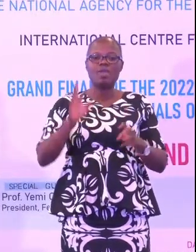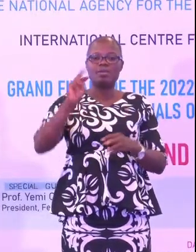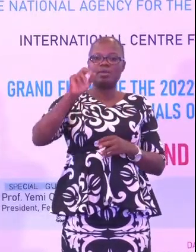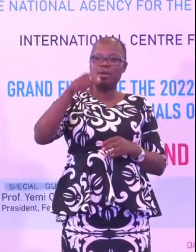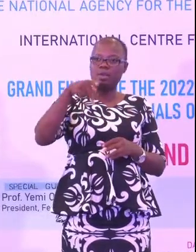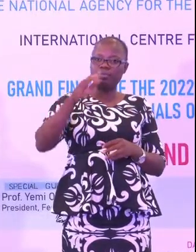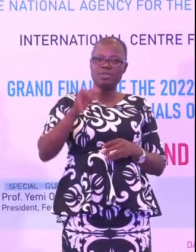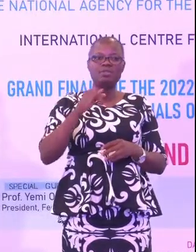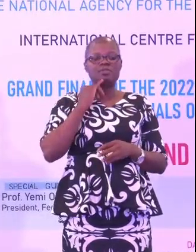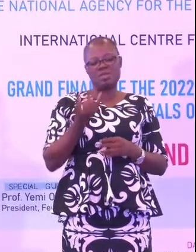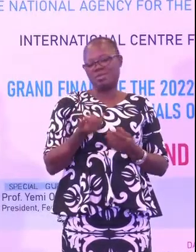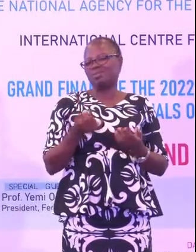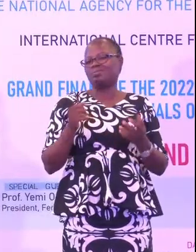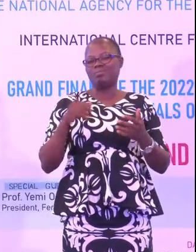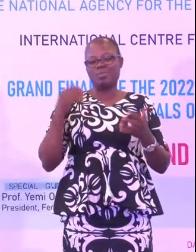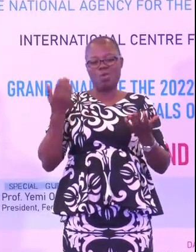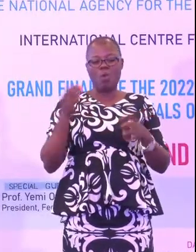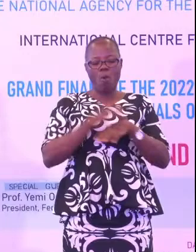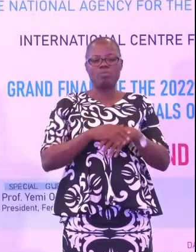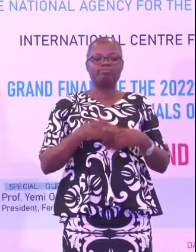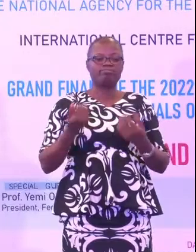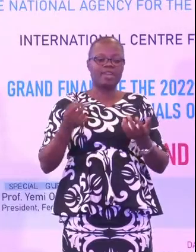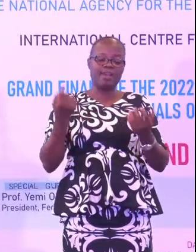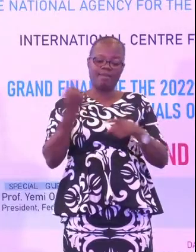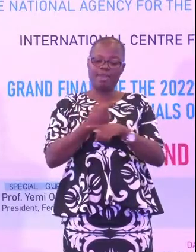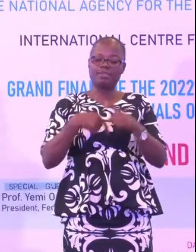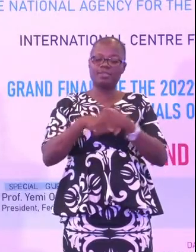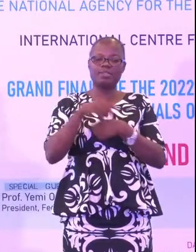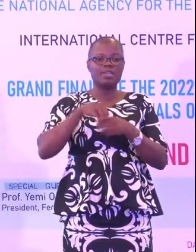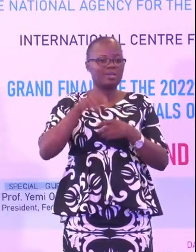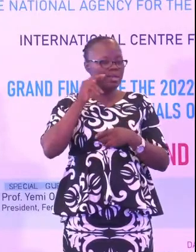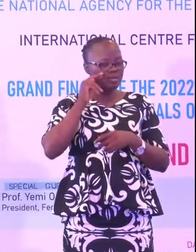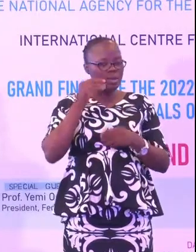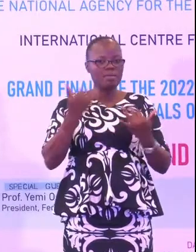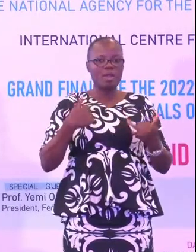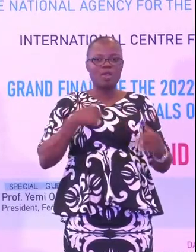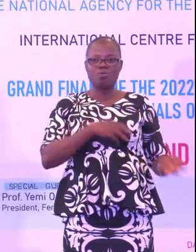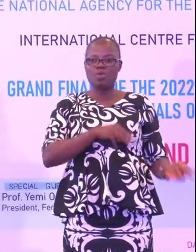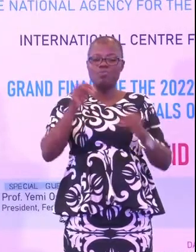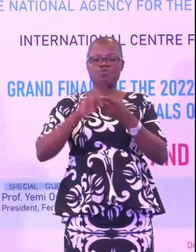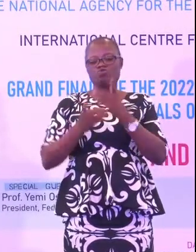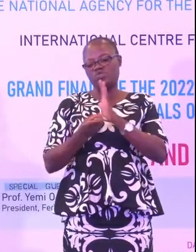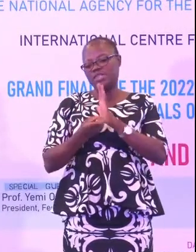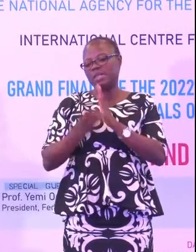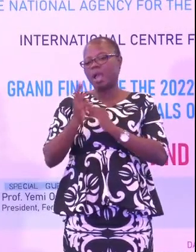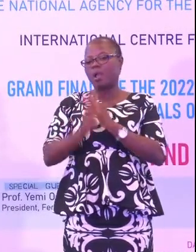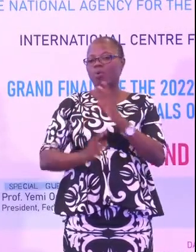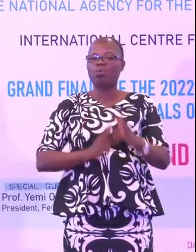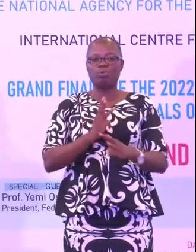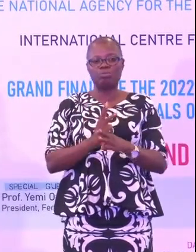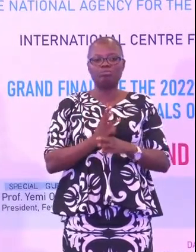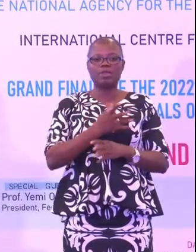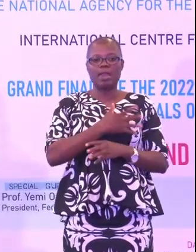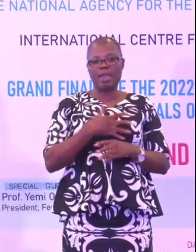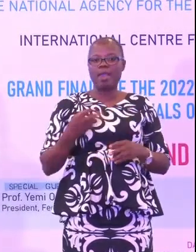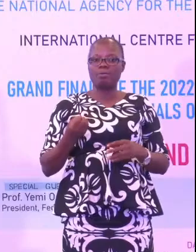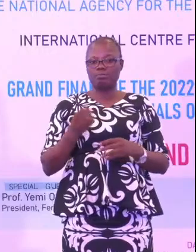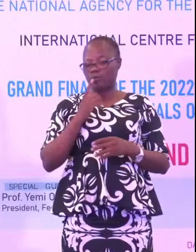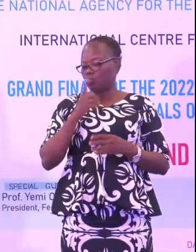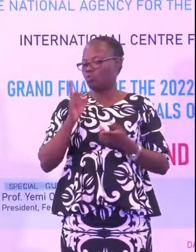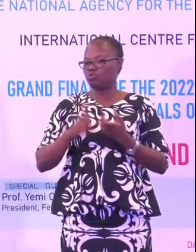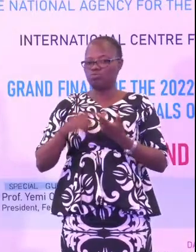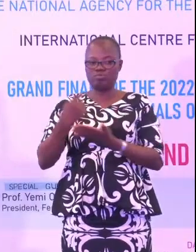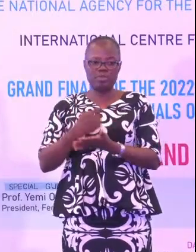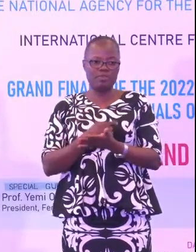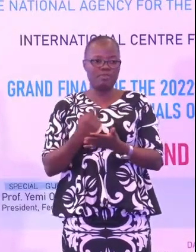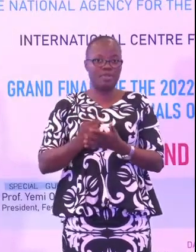considered to be a national crisis in Nigeria. And now, moving into the digital world. I look forward to the debates later